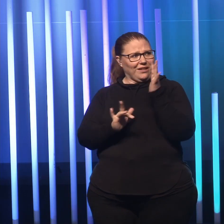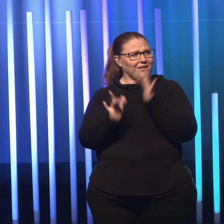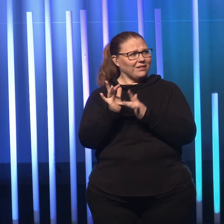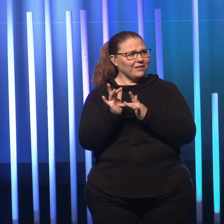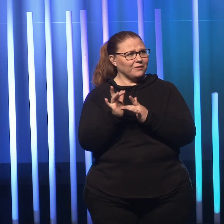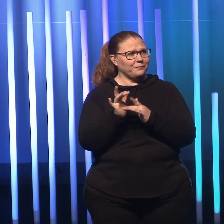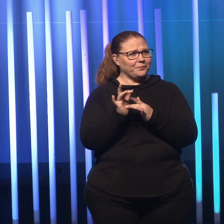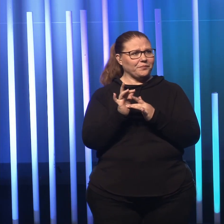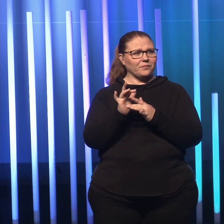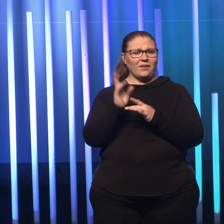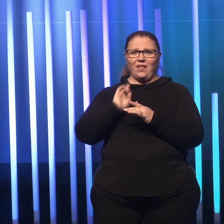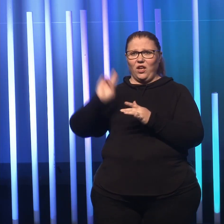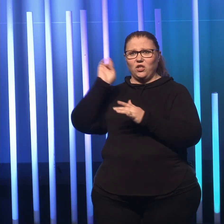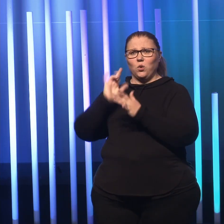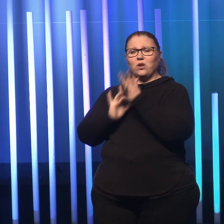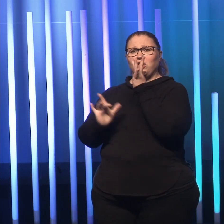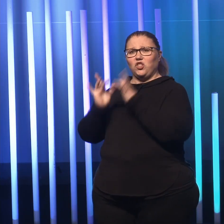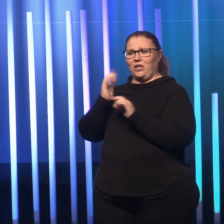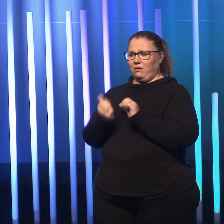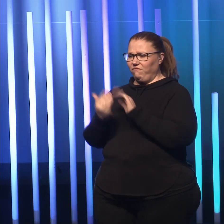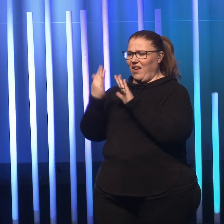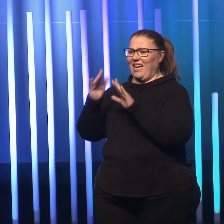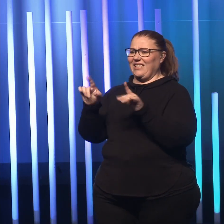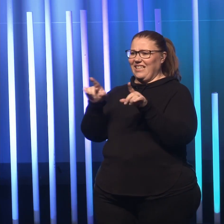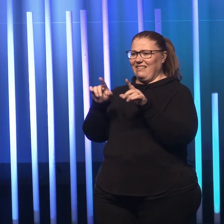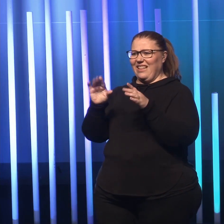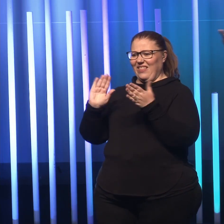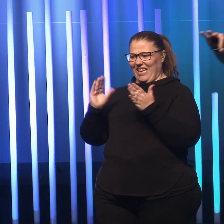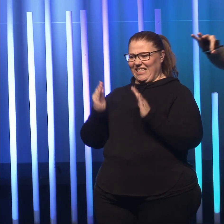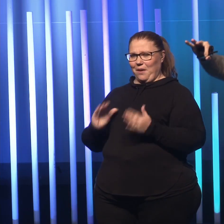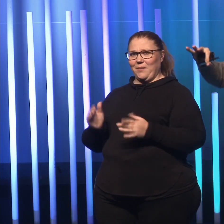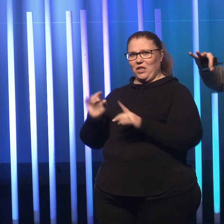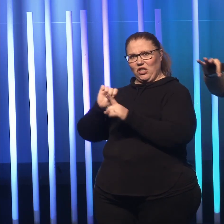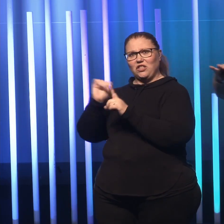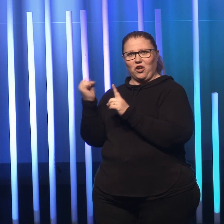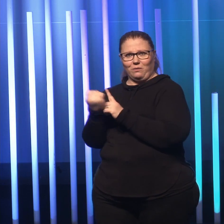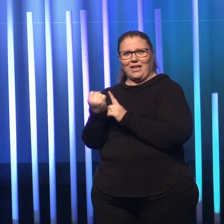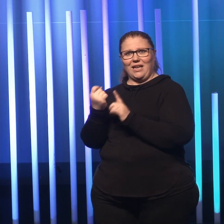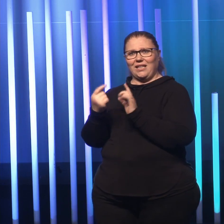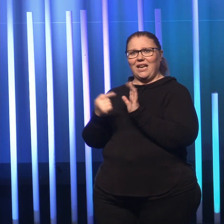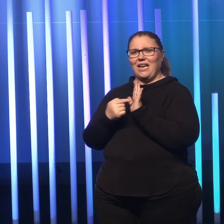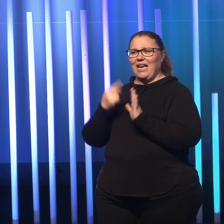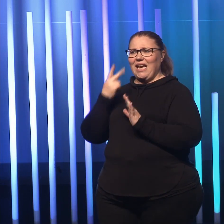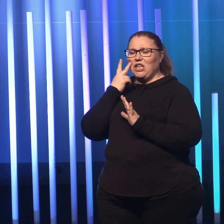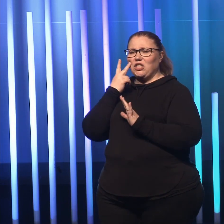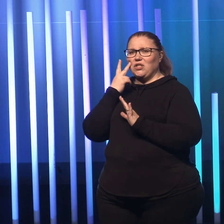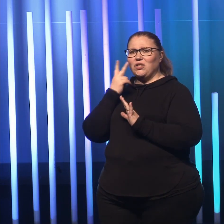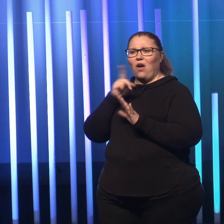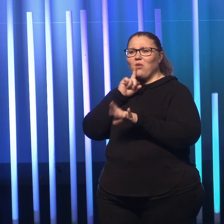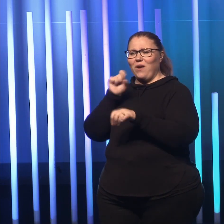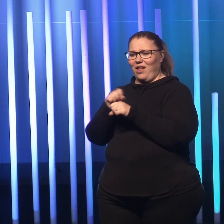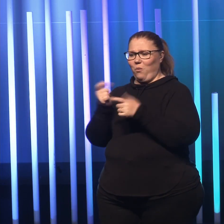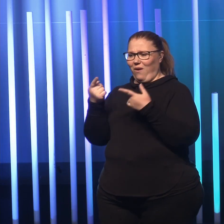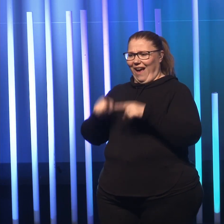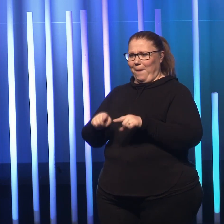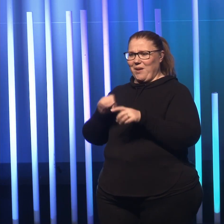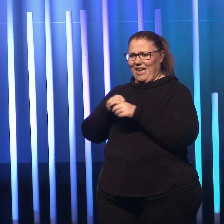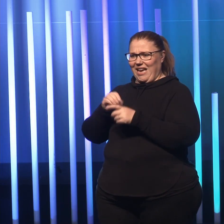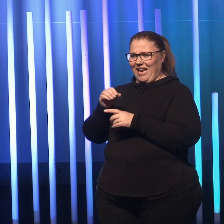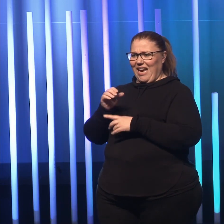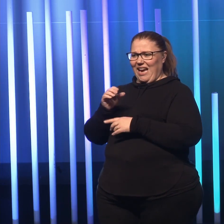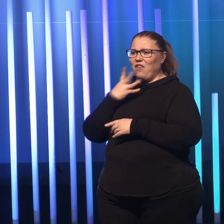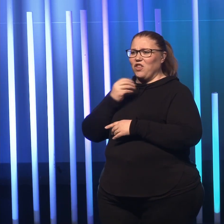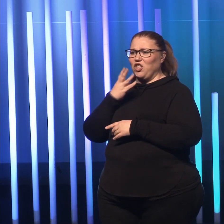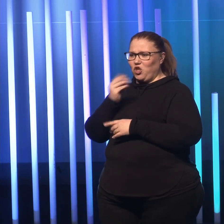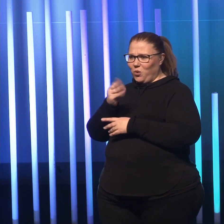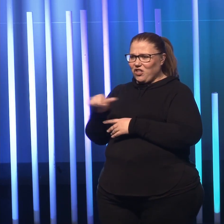historical Jesus was faced with kind of a similar circumstance. He saw the reality of what was happening in the Jewish homeland at the time.